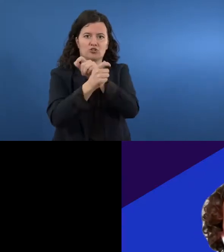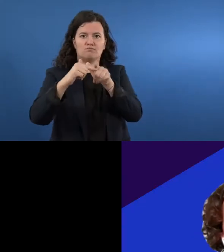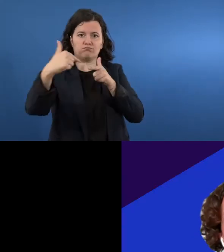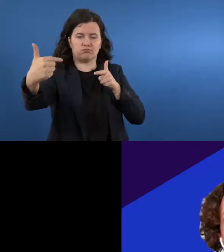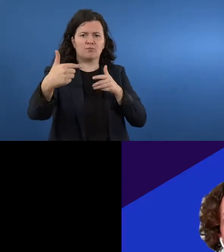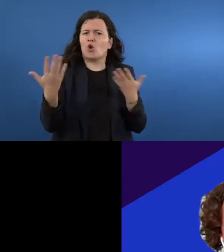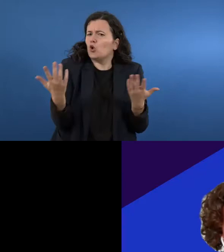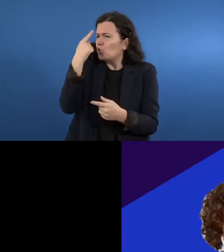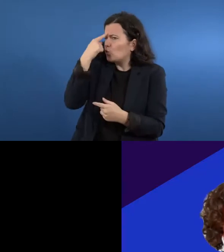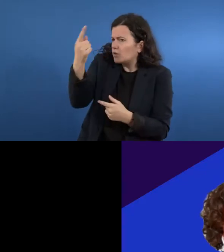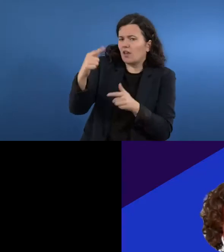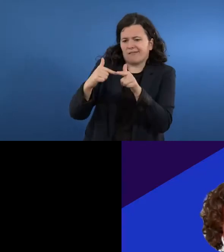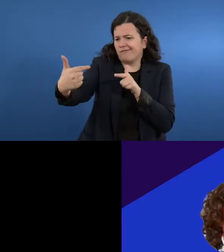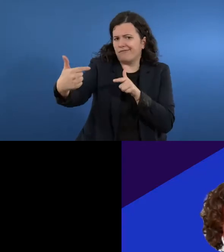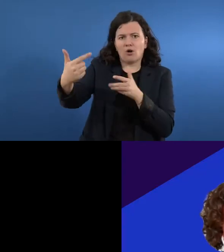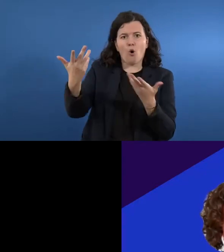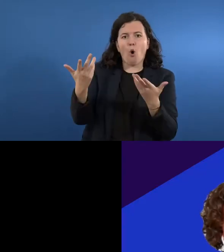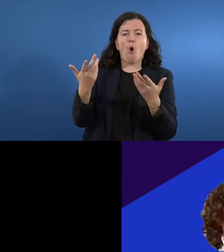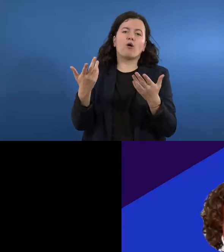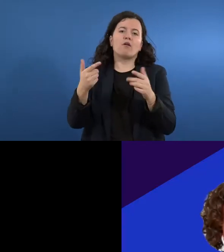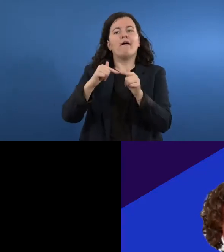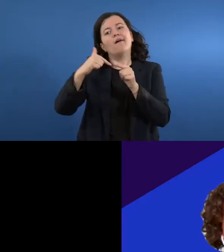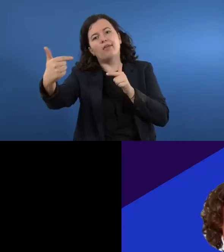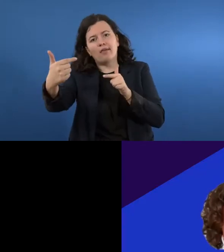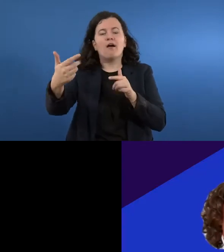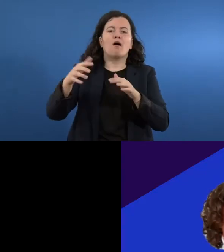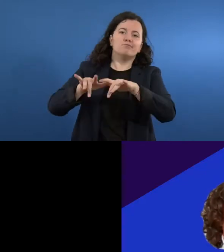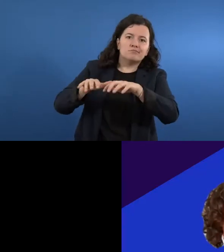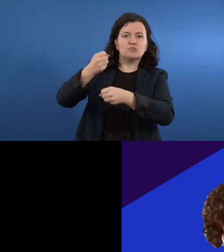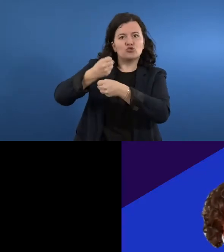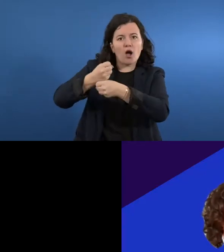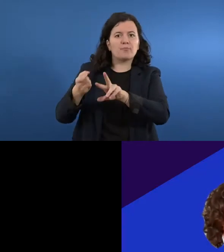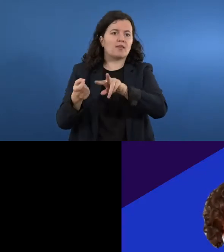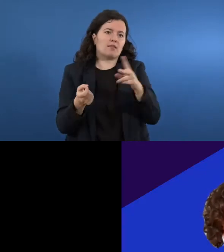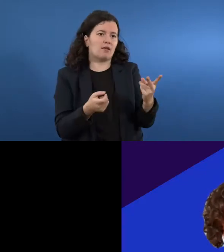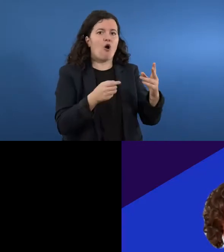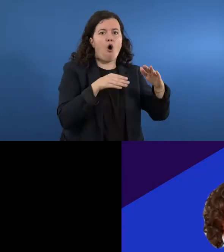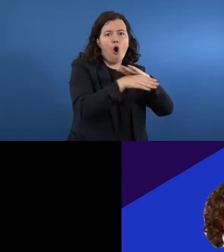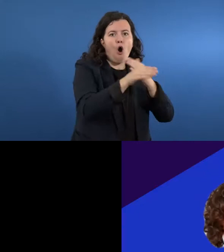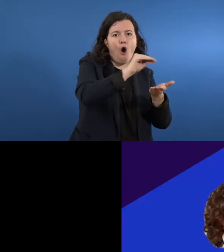hybrid work arrangements, which were also mentioned by Jim just now, including for workers